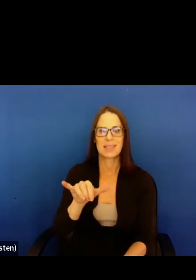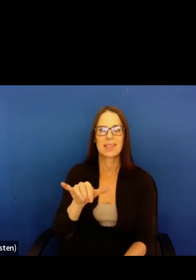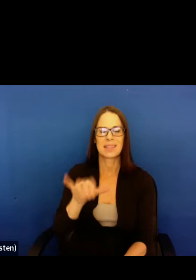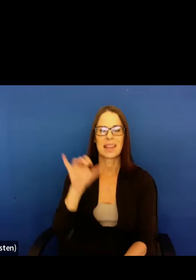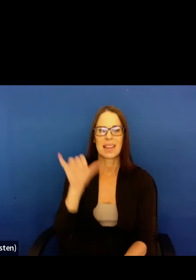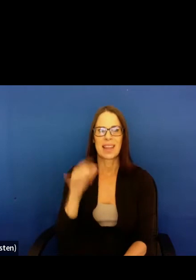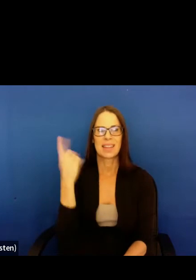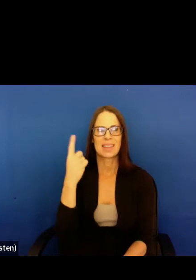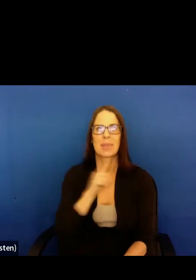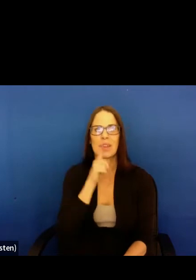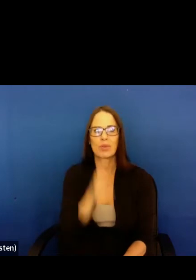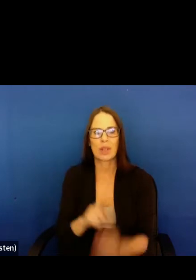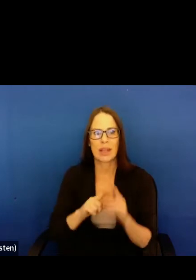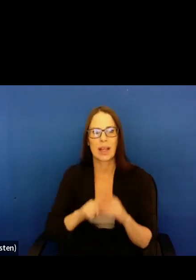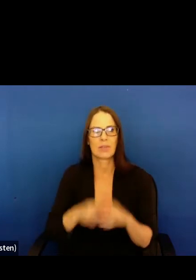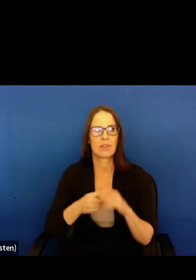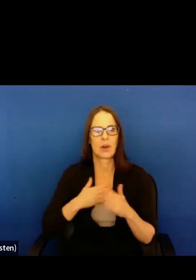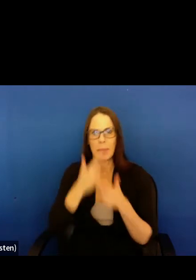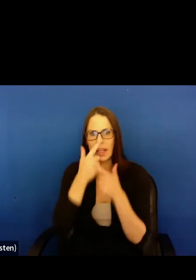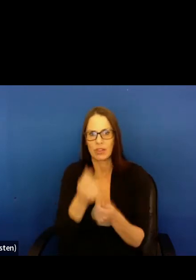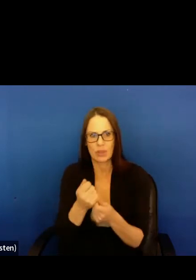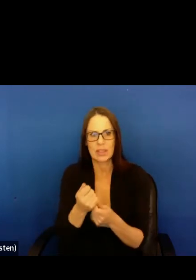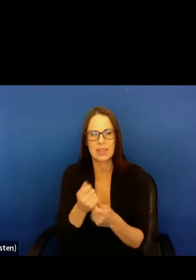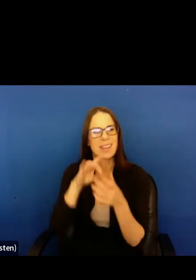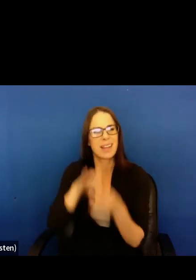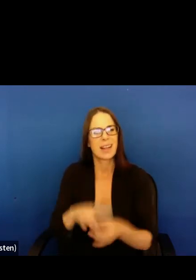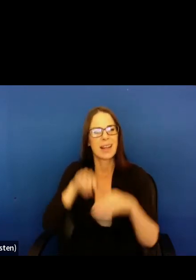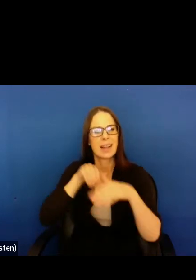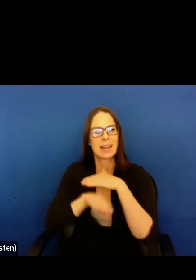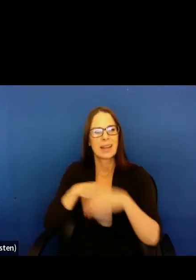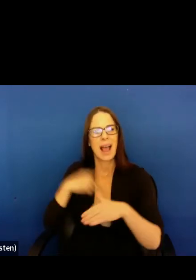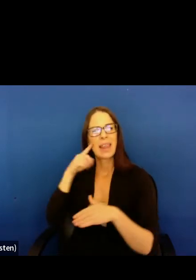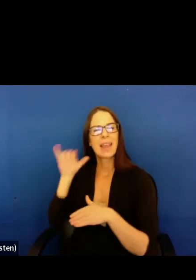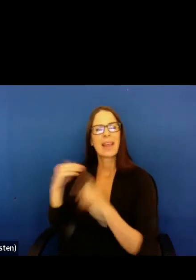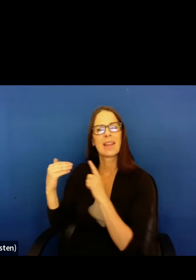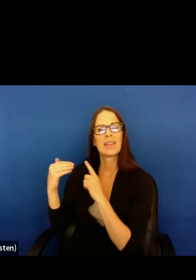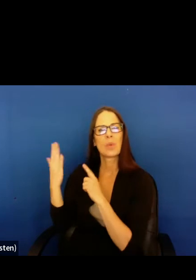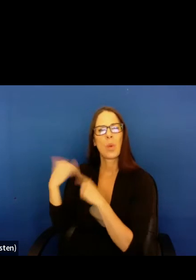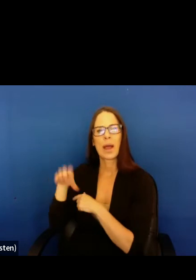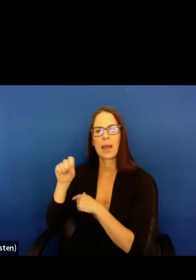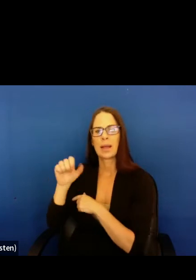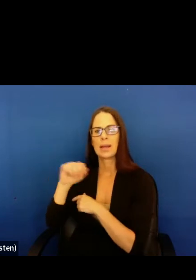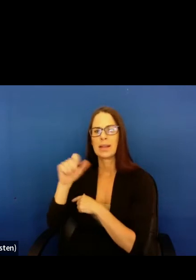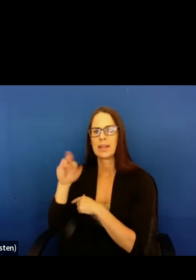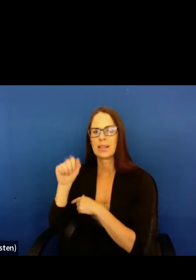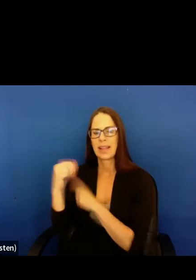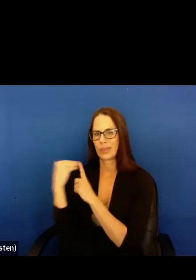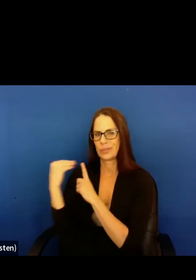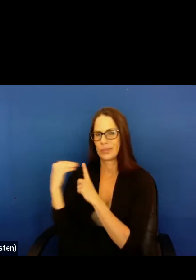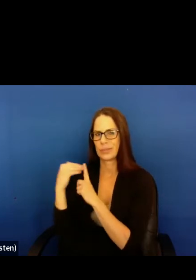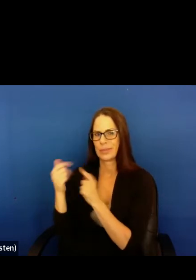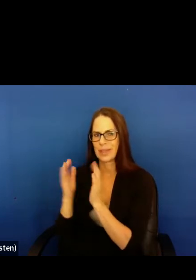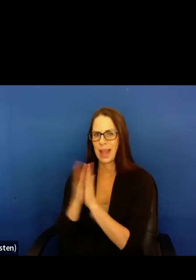really kindled my interest in accessibility. And I think that's maybe why Sandra Schiffelbein had tapped me to give a short talk and open up the